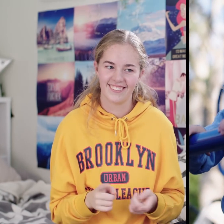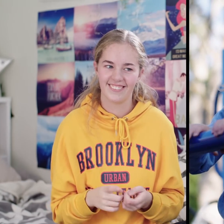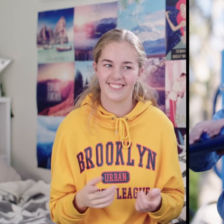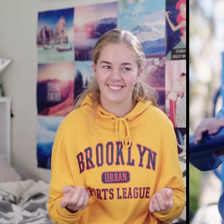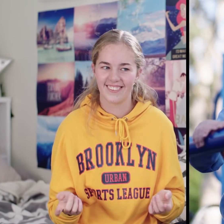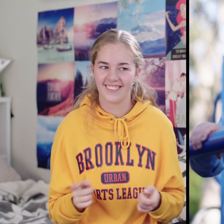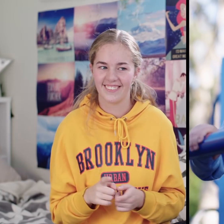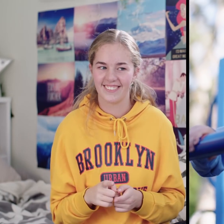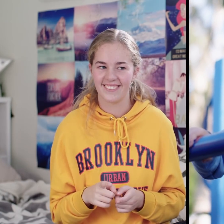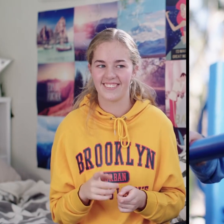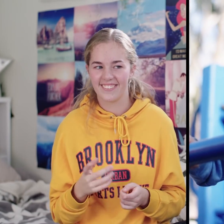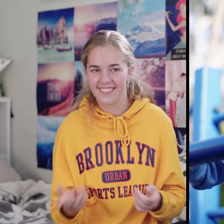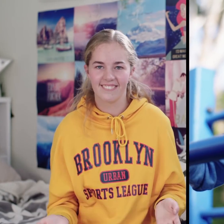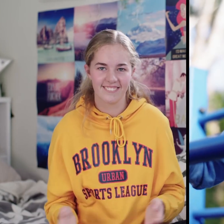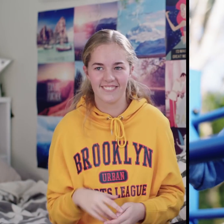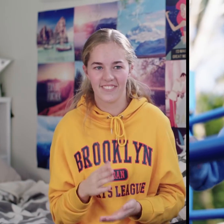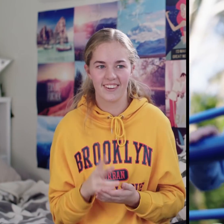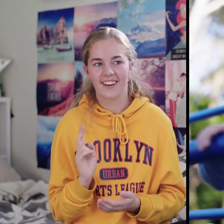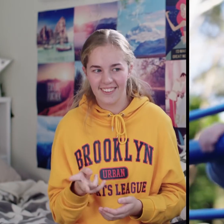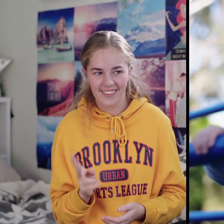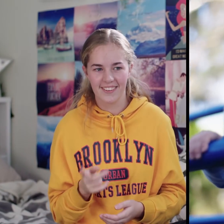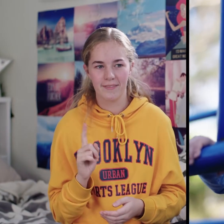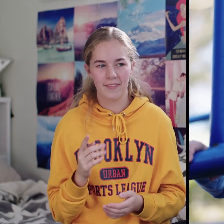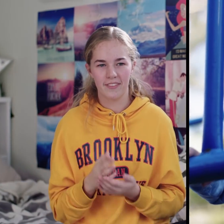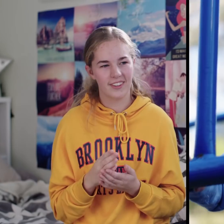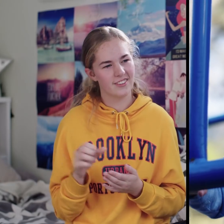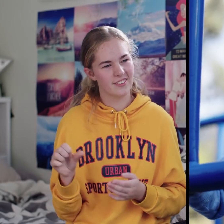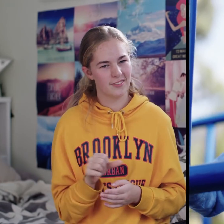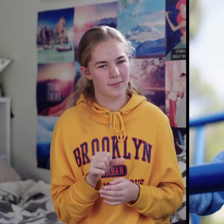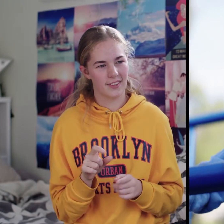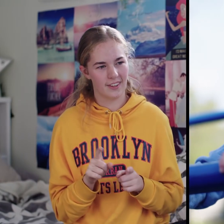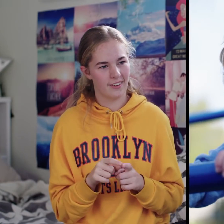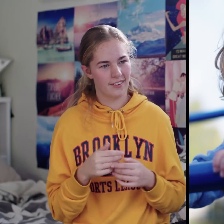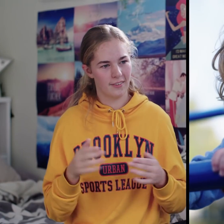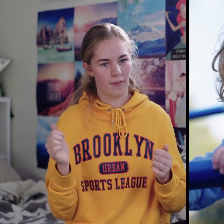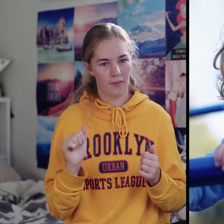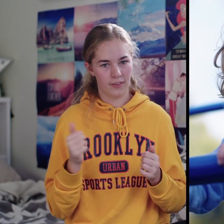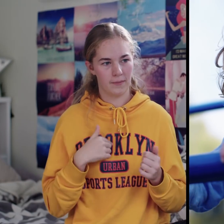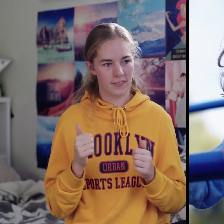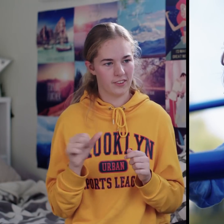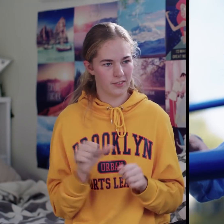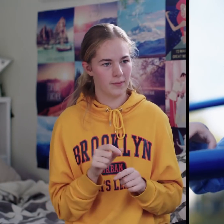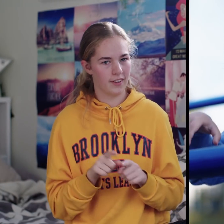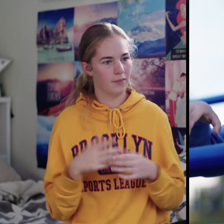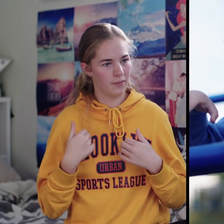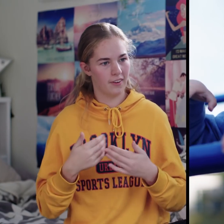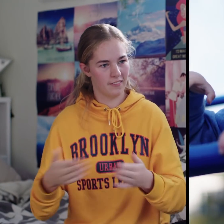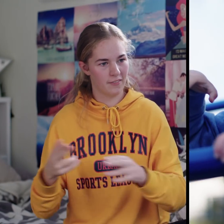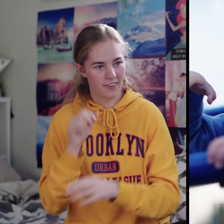like, ugh, everything should be set up for him, but it's not. They have to start again.